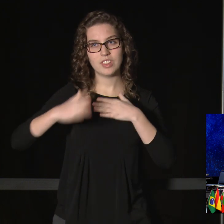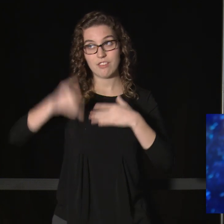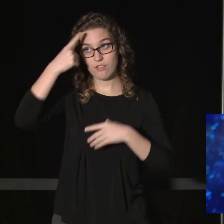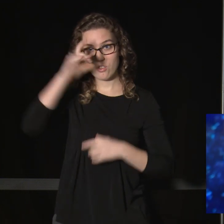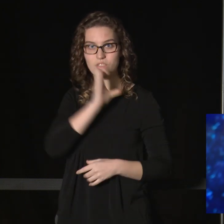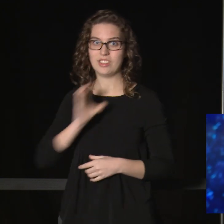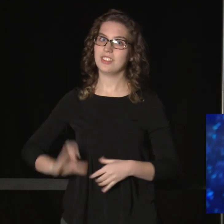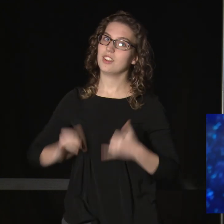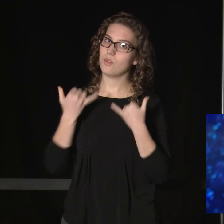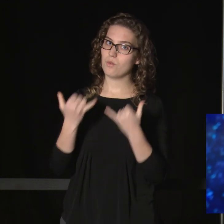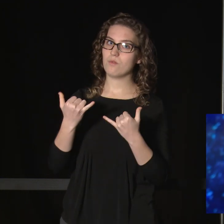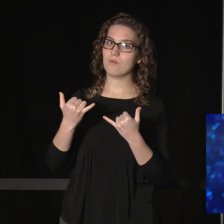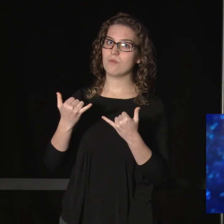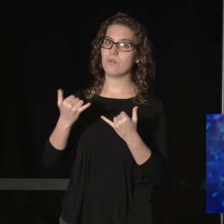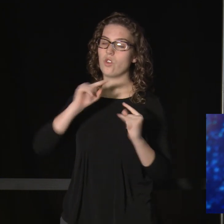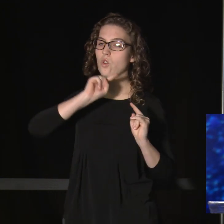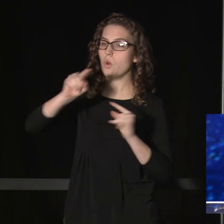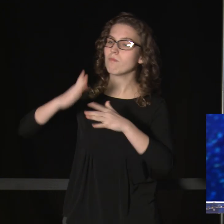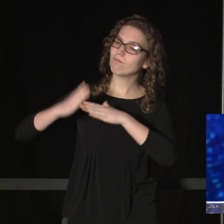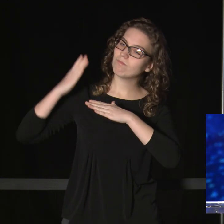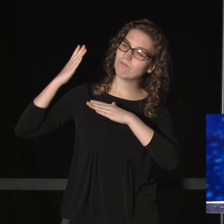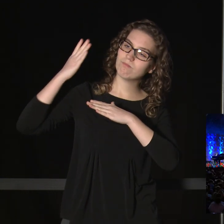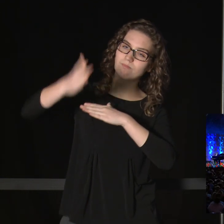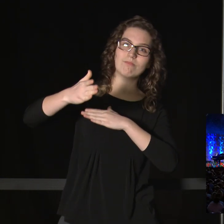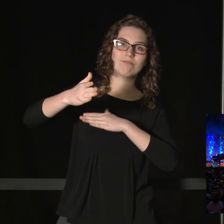Go beyond GYC.